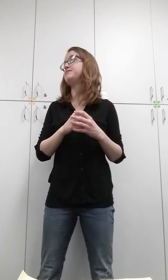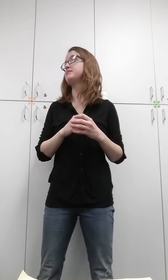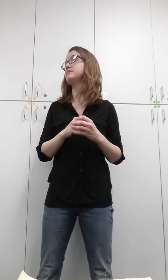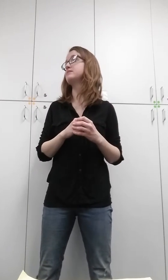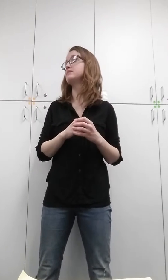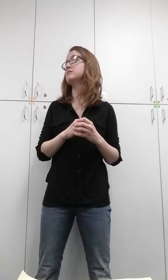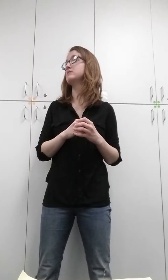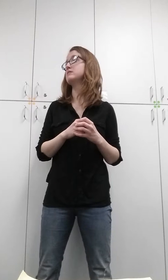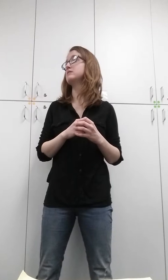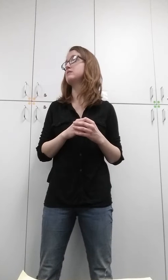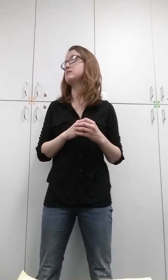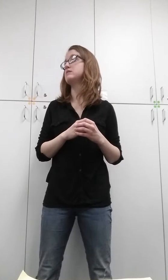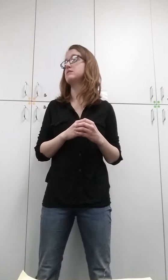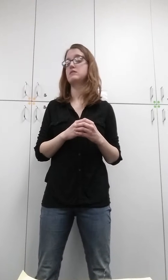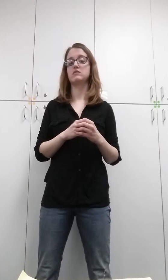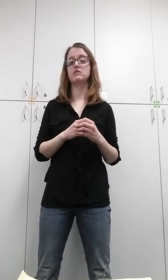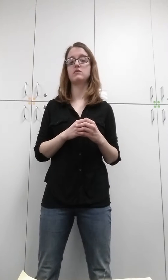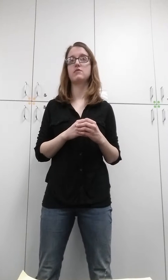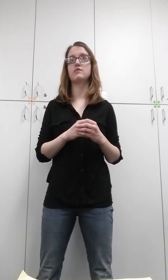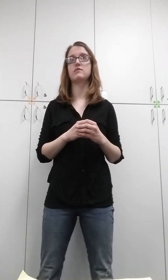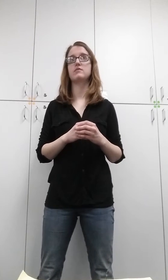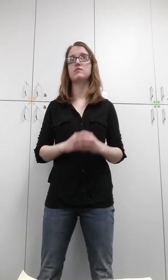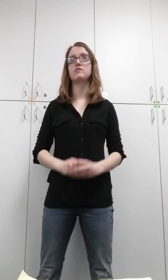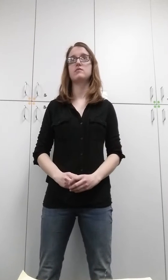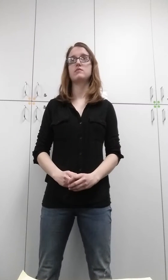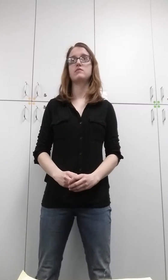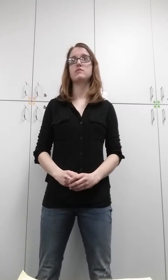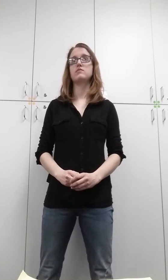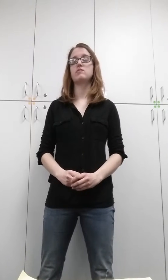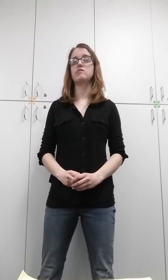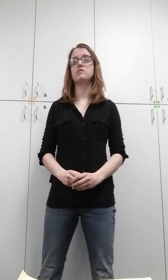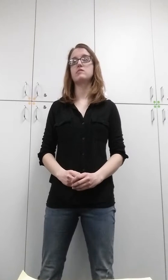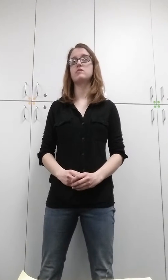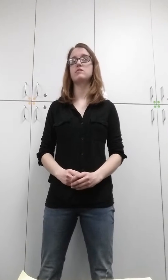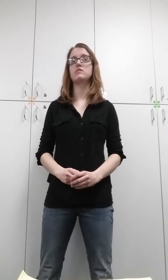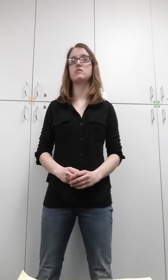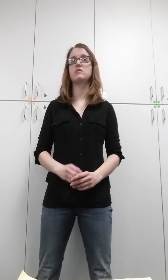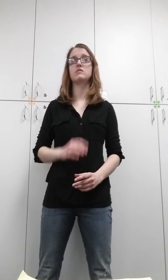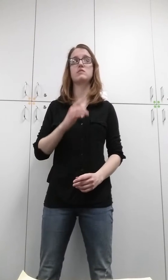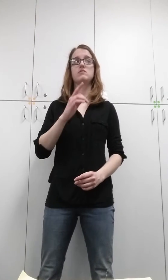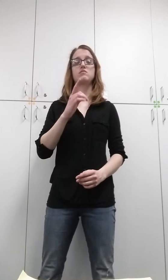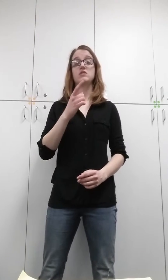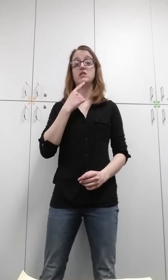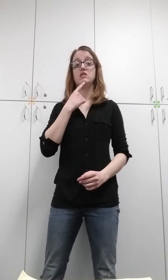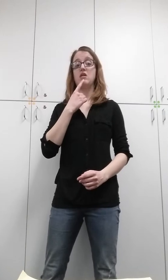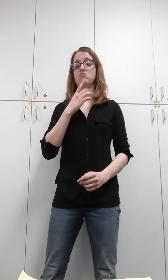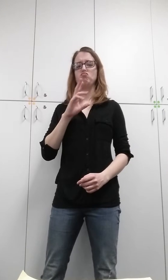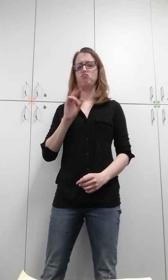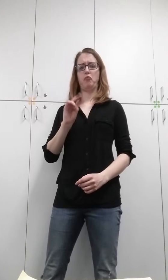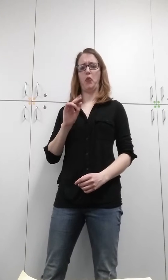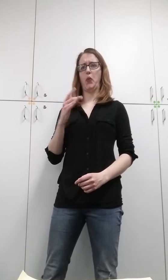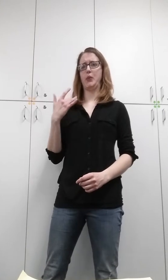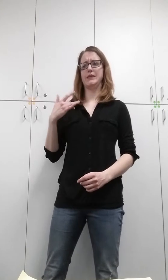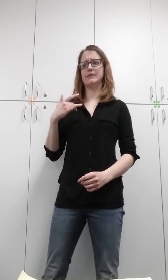no, I didn't. Because he knows that he used a machete or something. And I didn't give him that